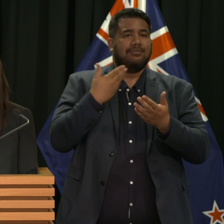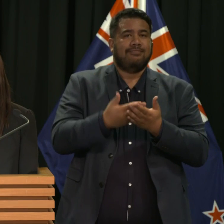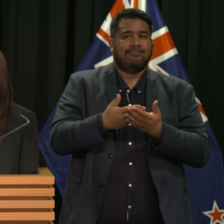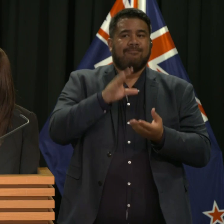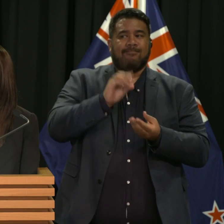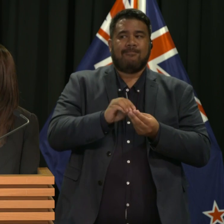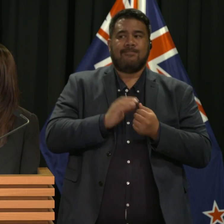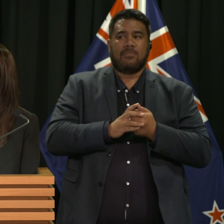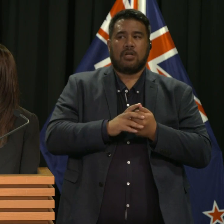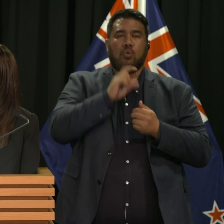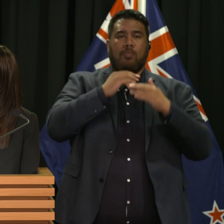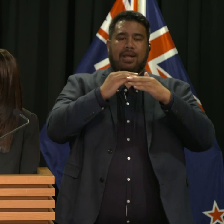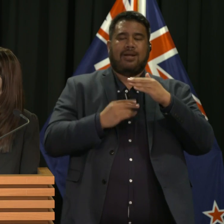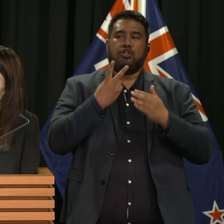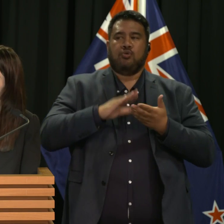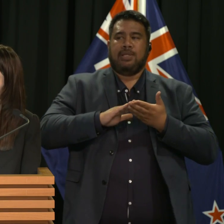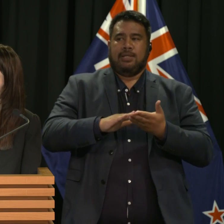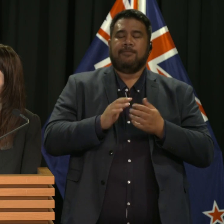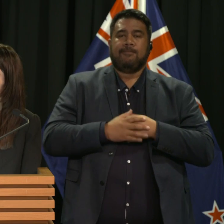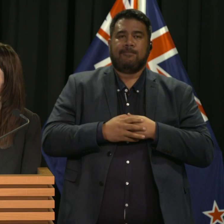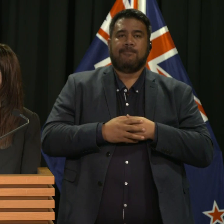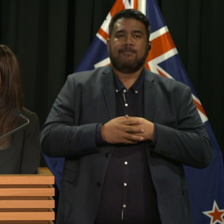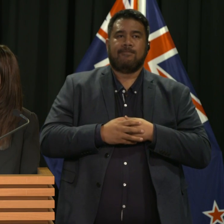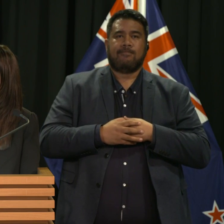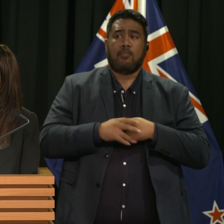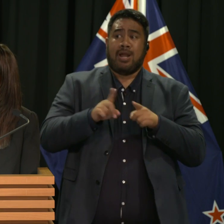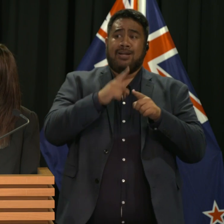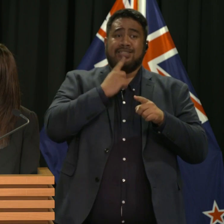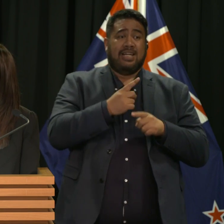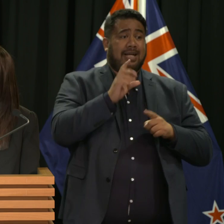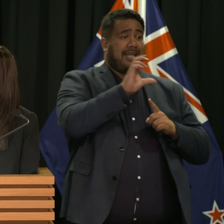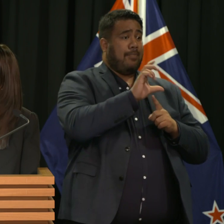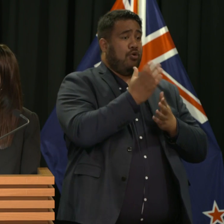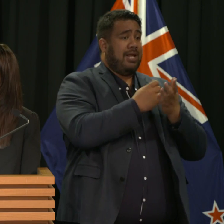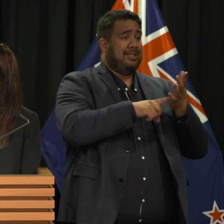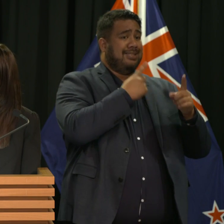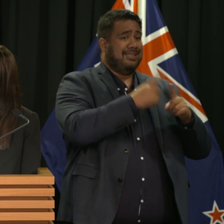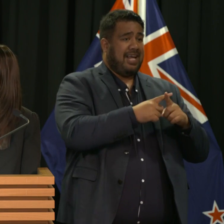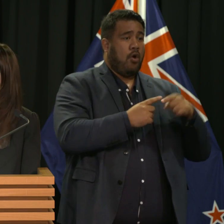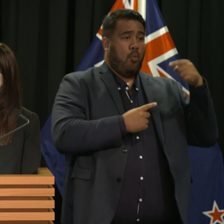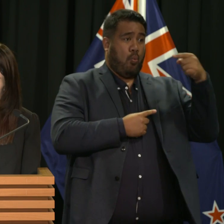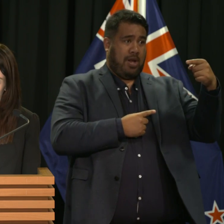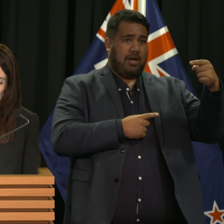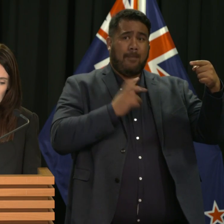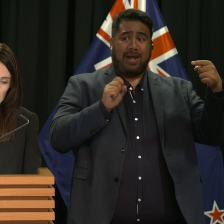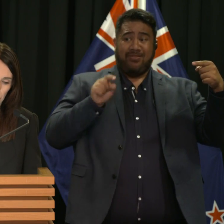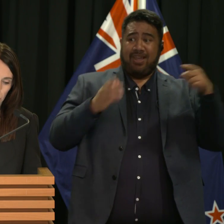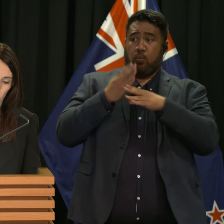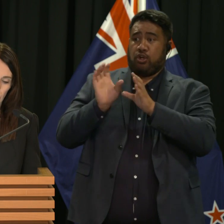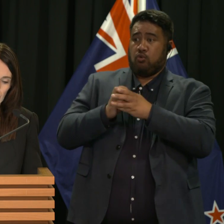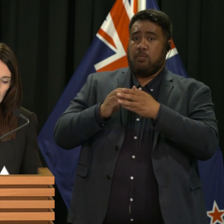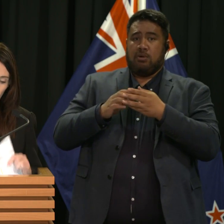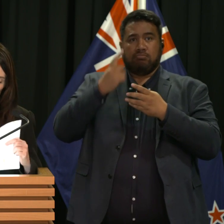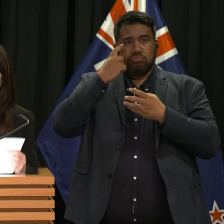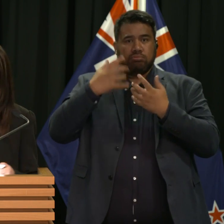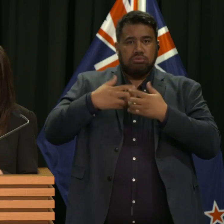come in at less than $2 million. Again, I do want to reinforce capital gains tax was only one element of a very comprehensive